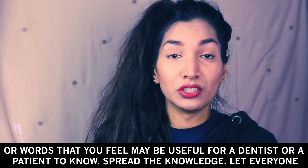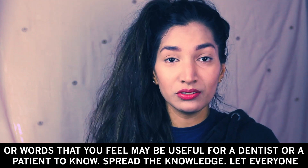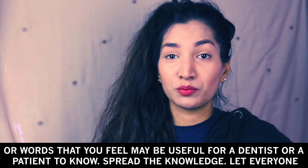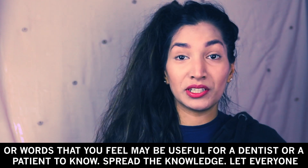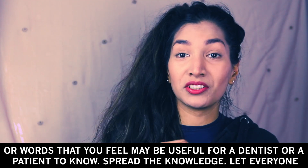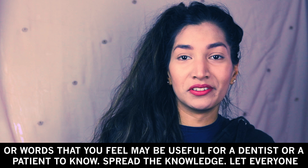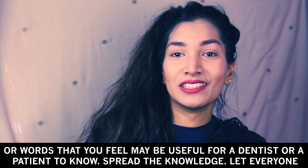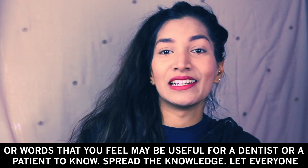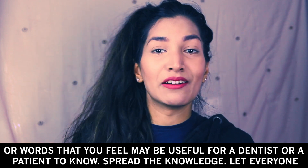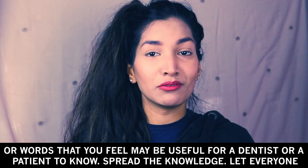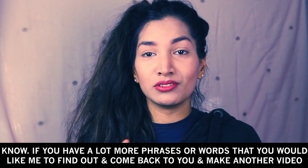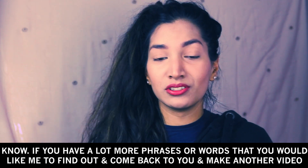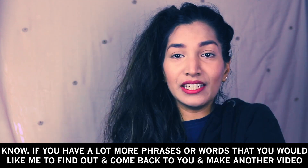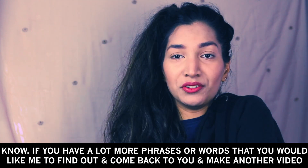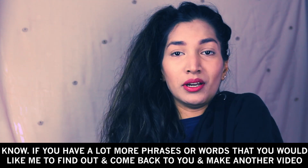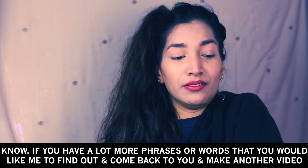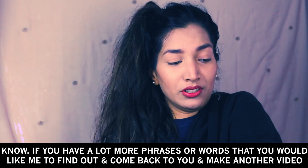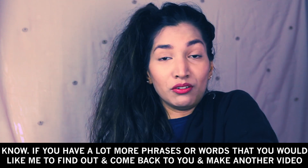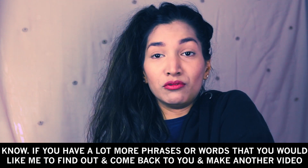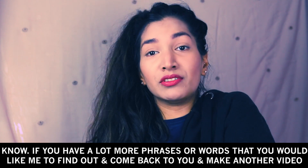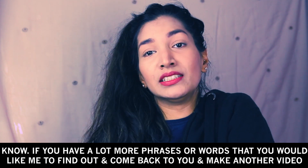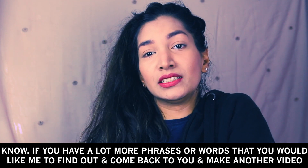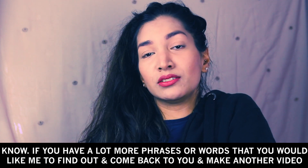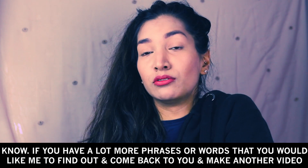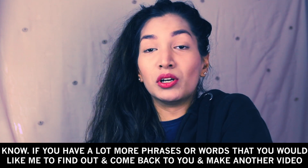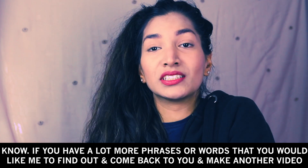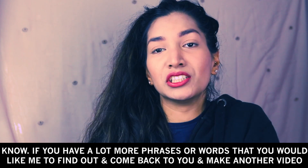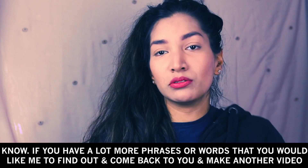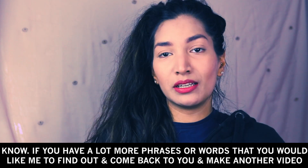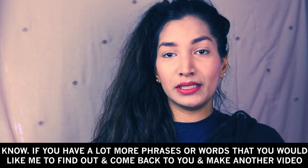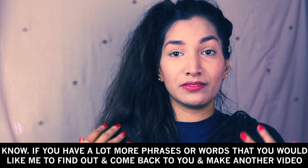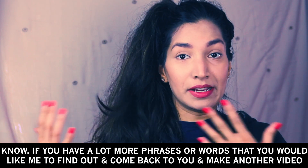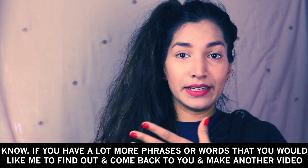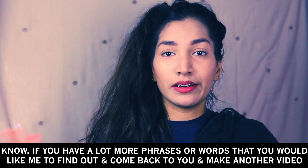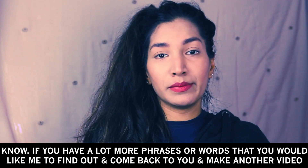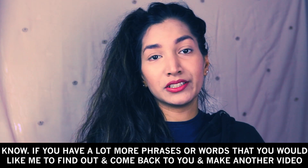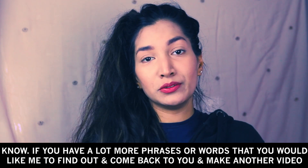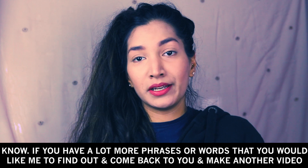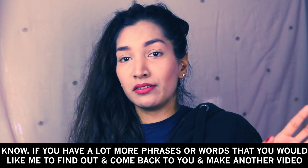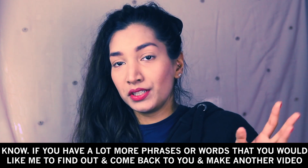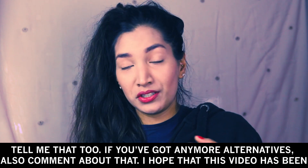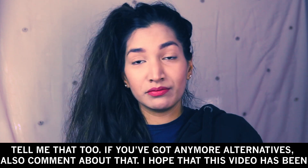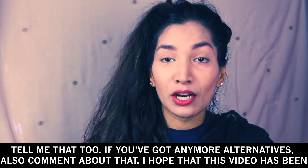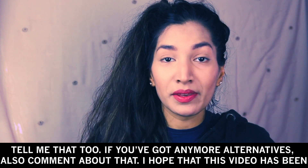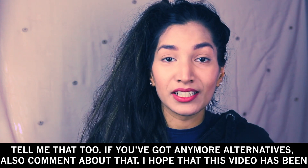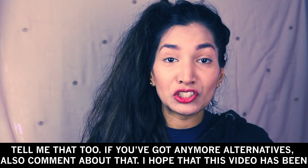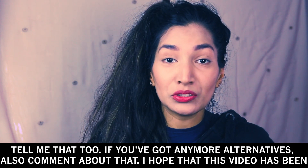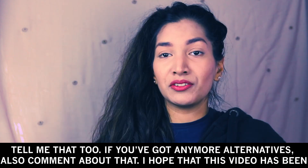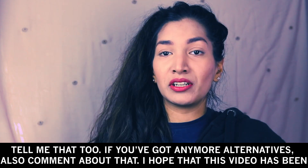know. Spread the knowledge, let everyone know. If you have a lot more phrases or words that you would like me to find out, come back to you, make another video. Tell me that too. If you've got any